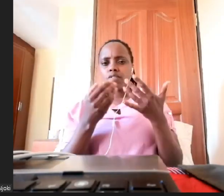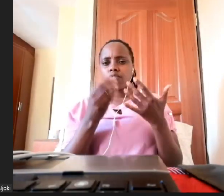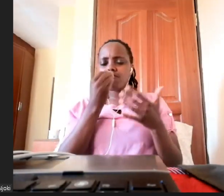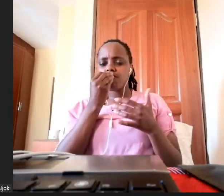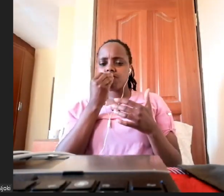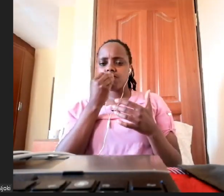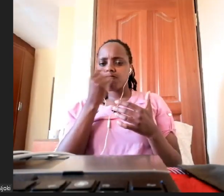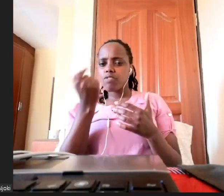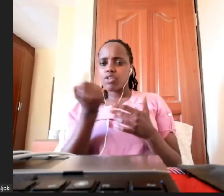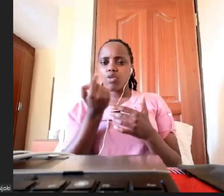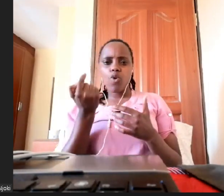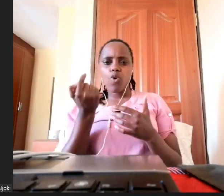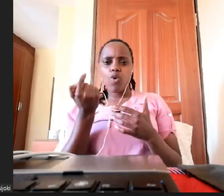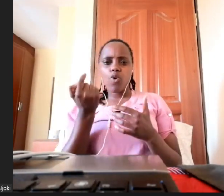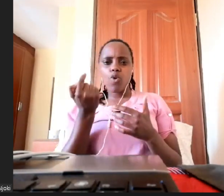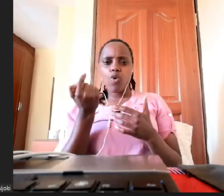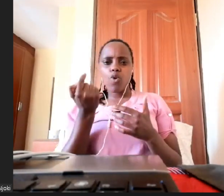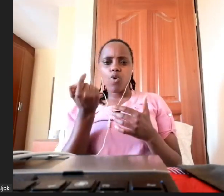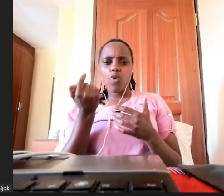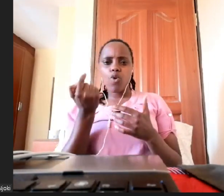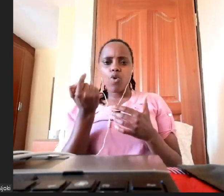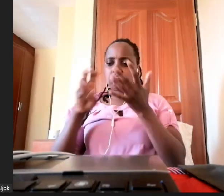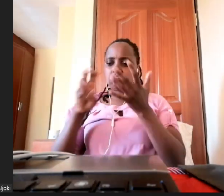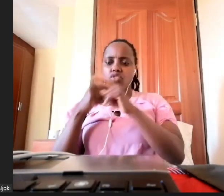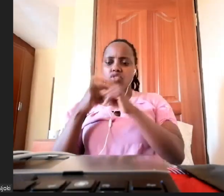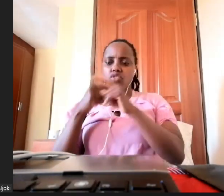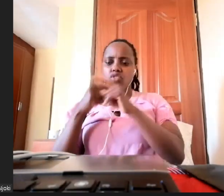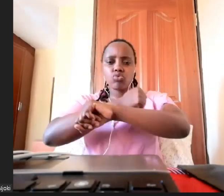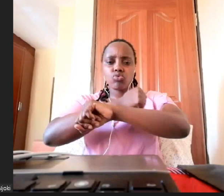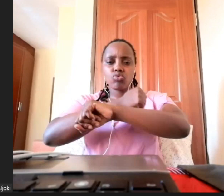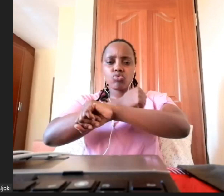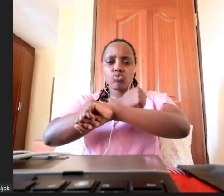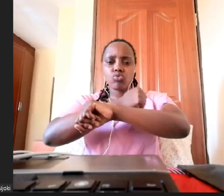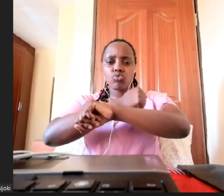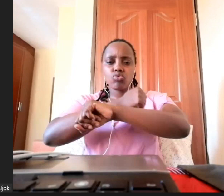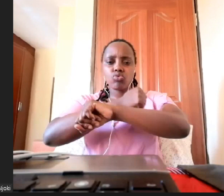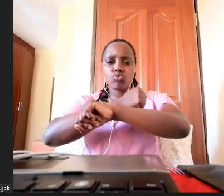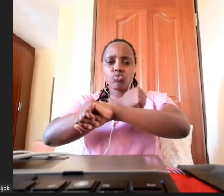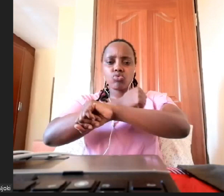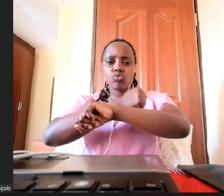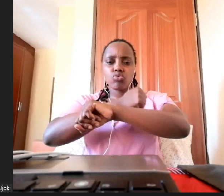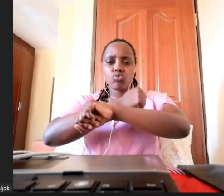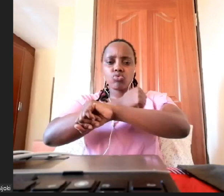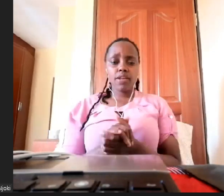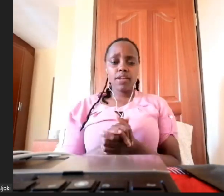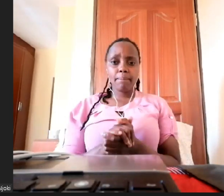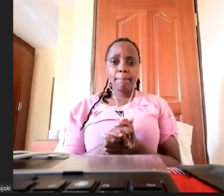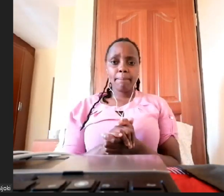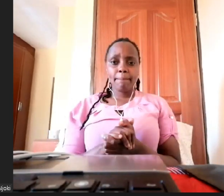many had to drop out of school because of the situation.